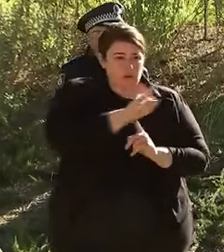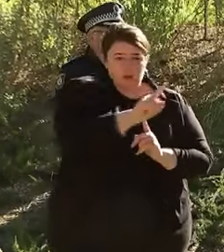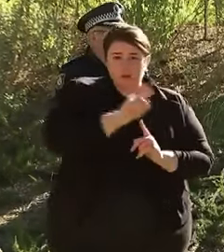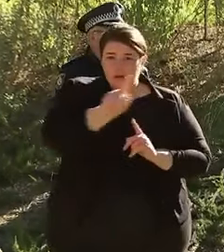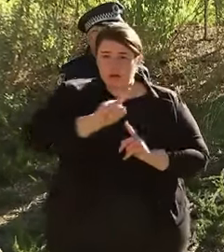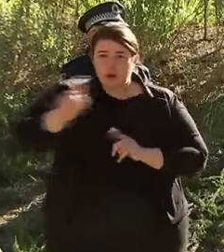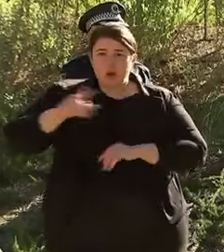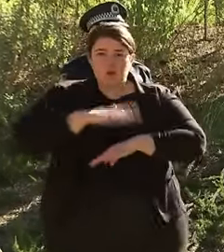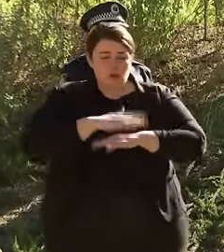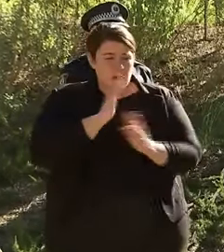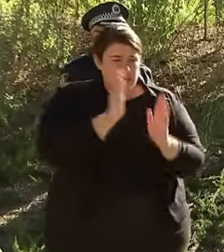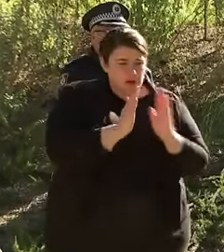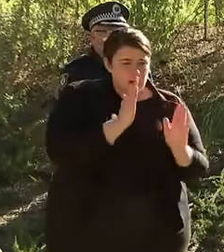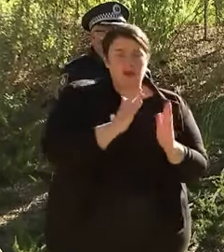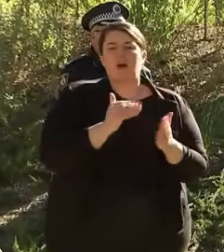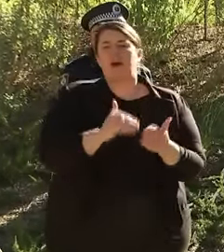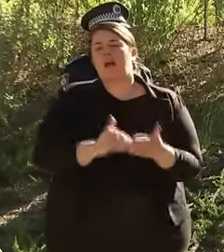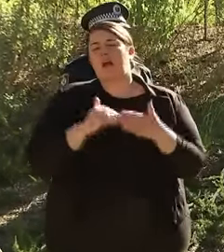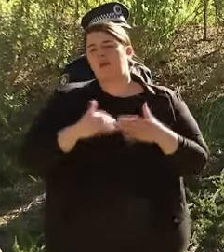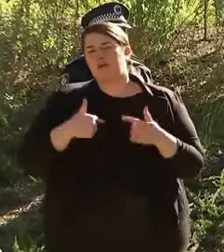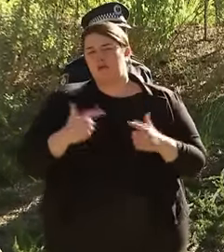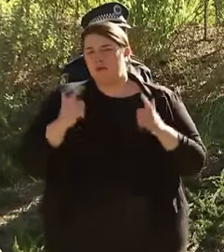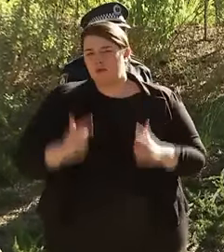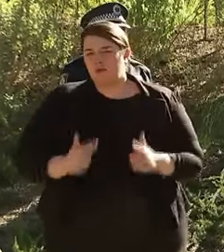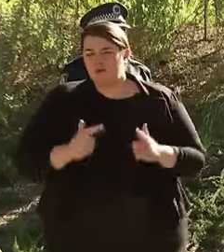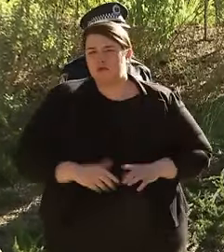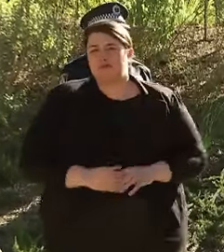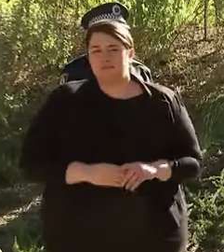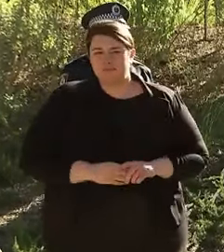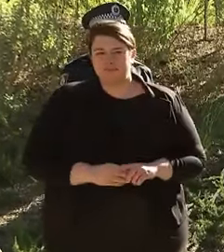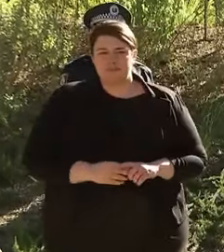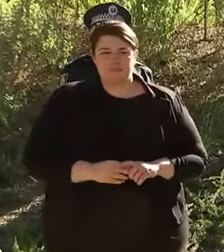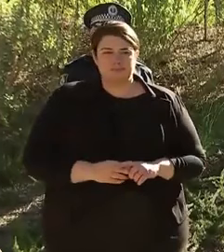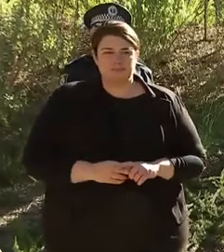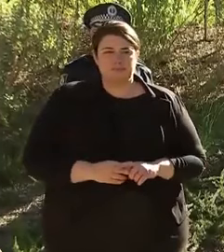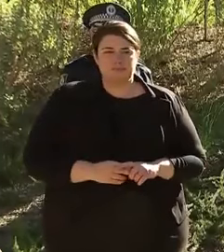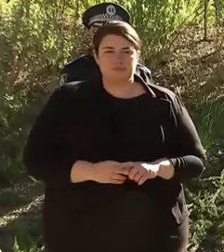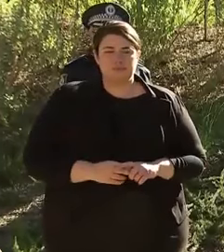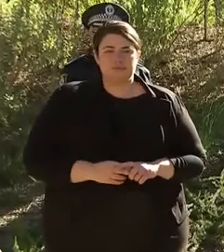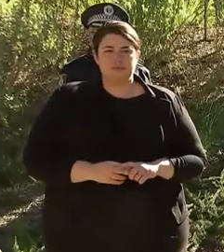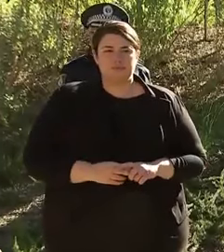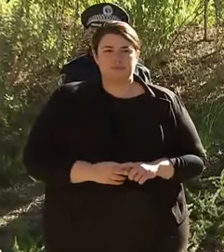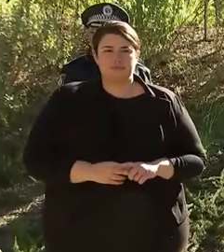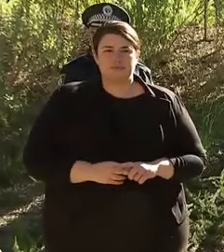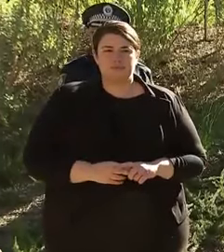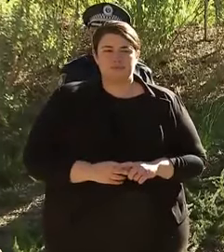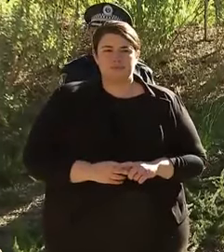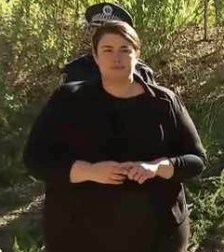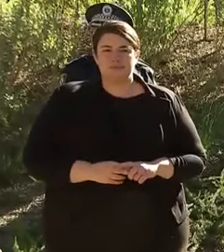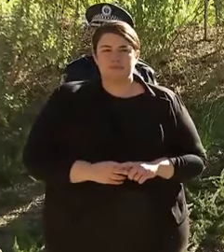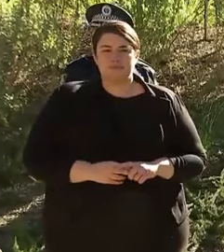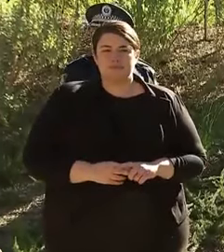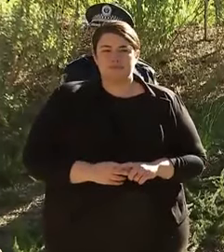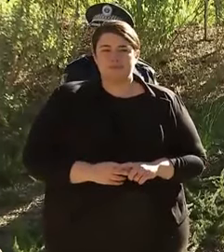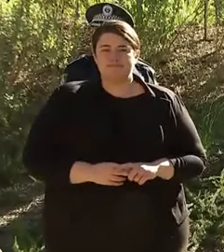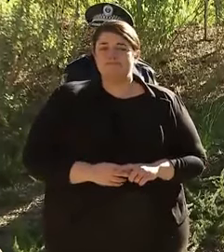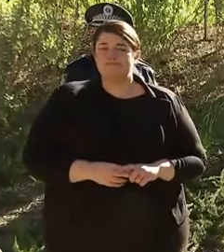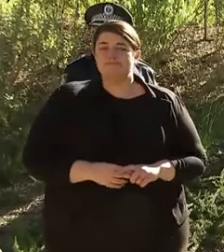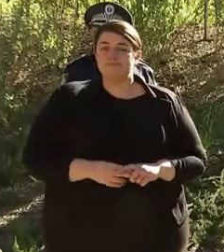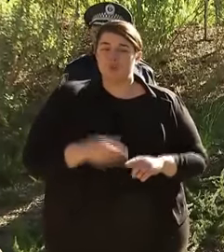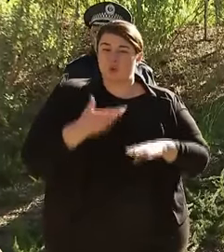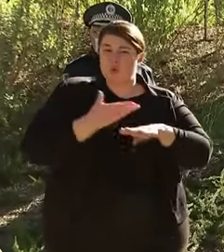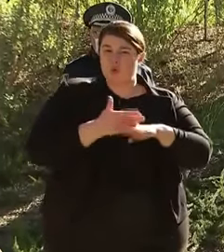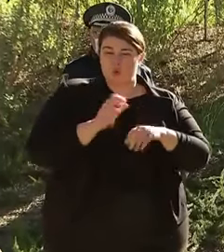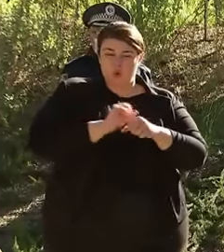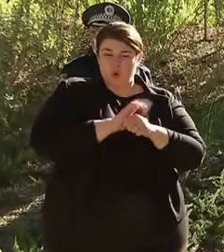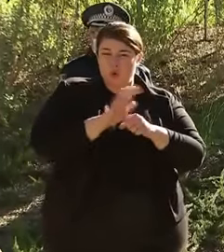time. It makes their job so much easier. I also do want to foreshadow that given how contagious this strain of the